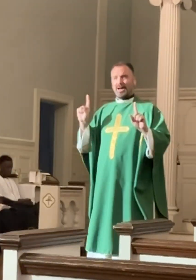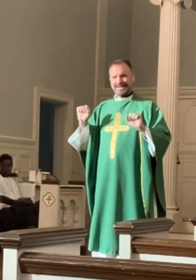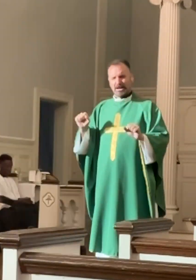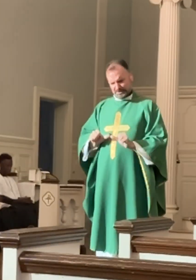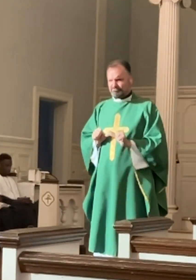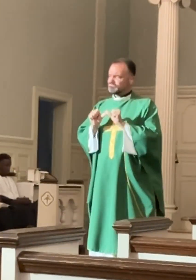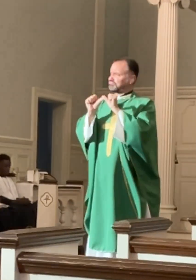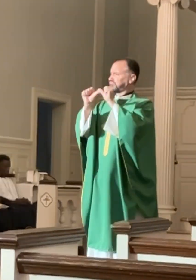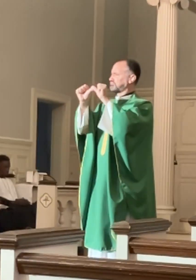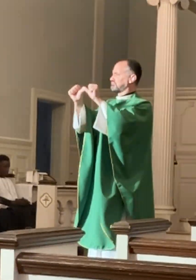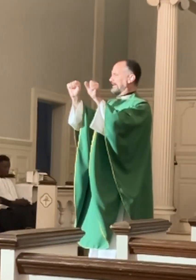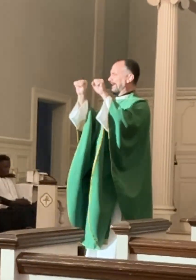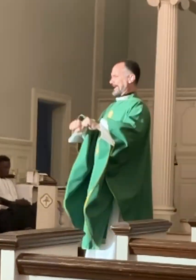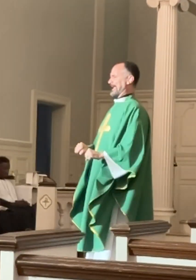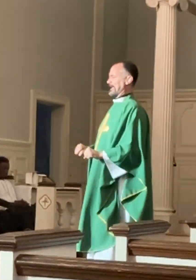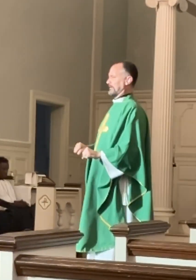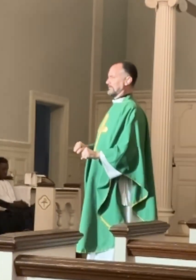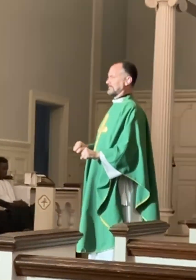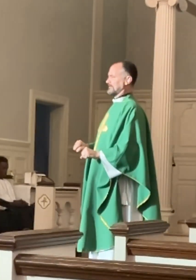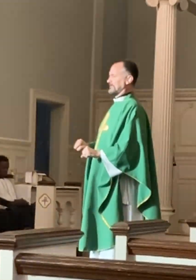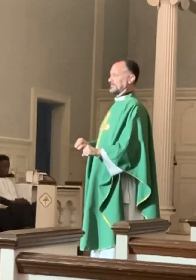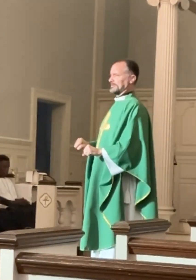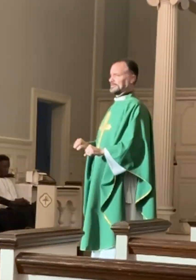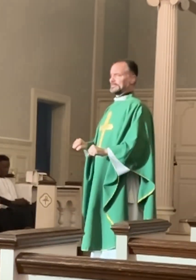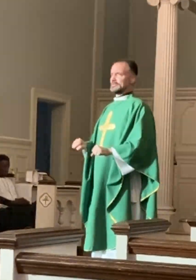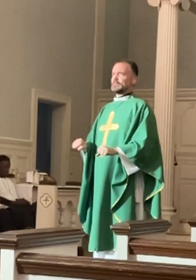work in an ongoing way, an ongoing basis?